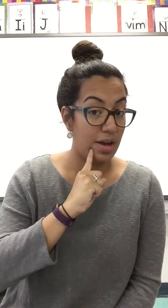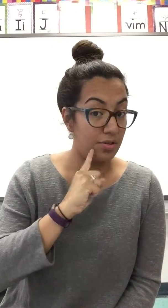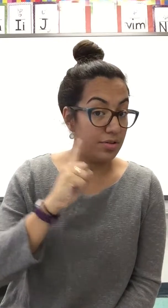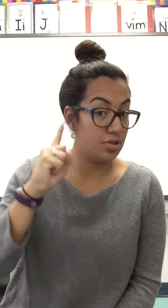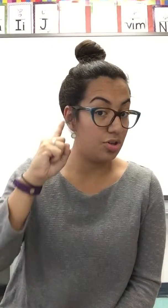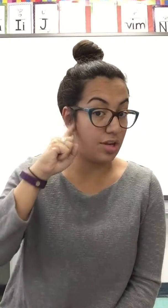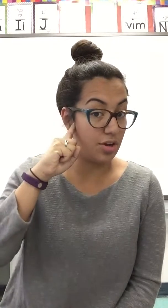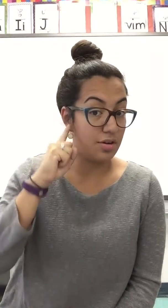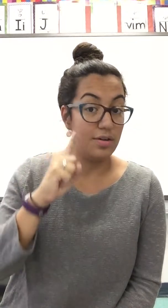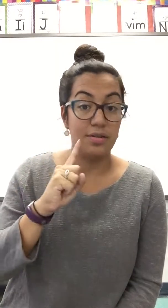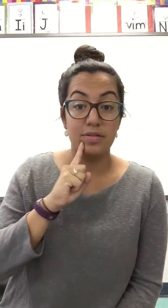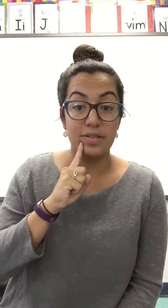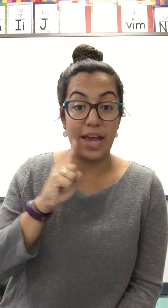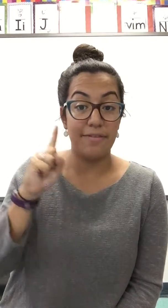may. So can.